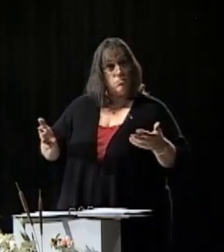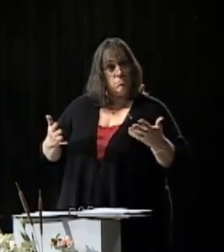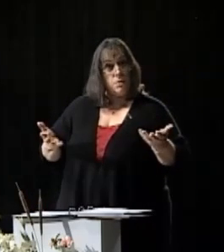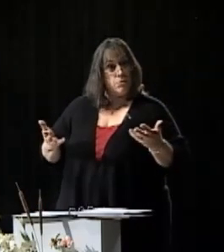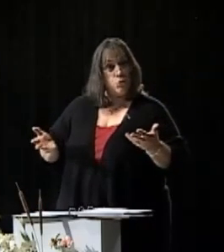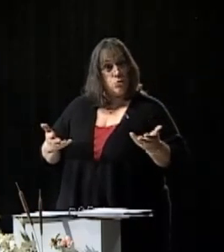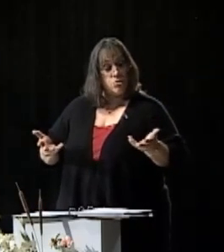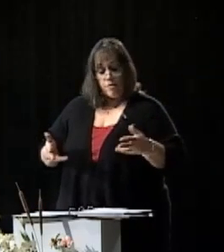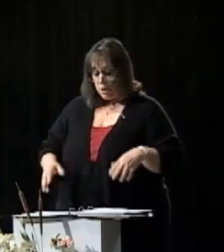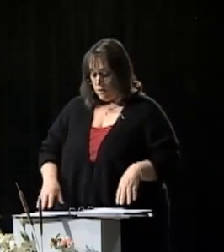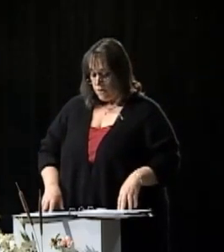people choose their activities.